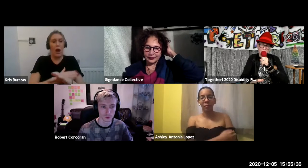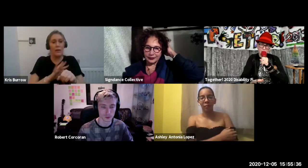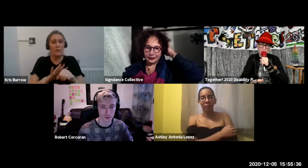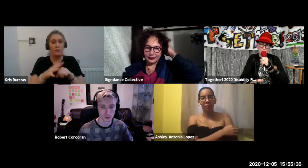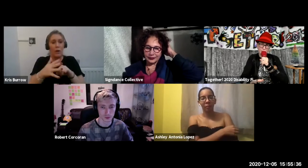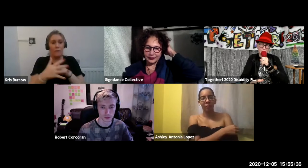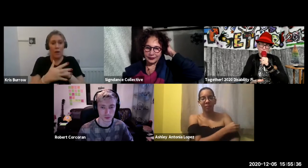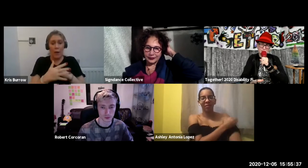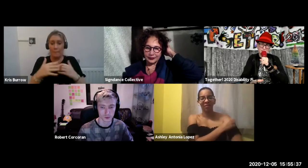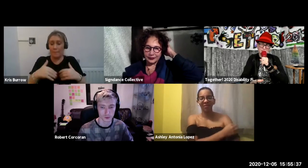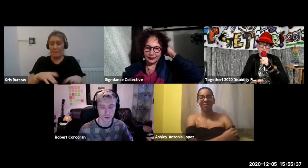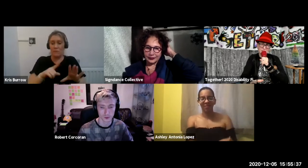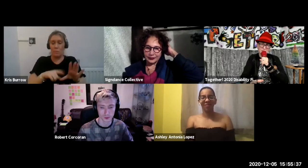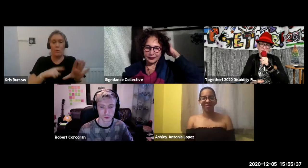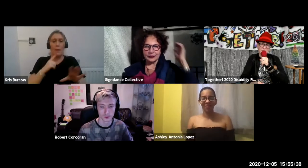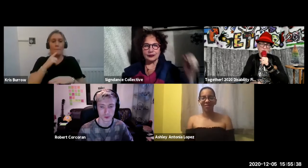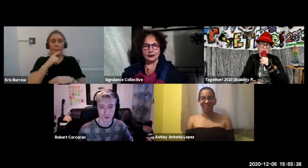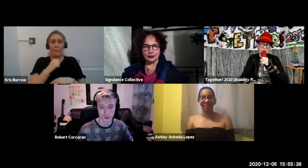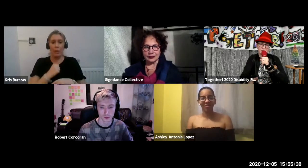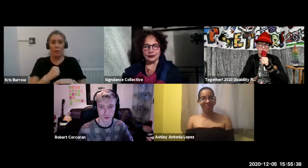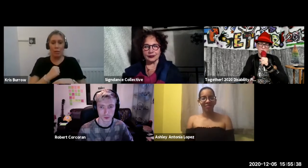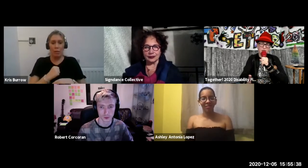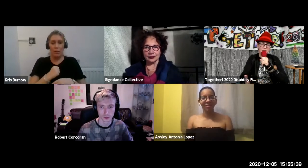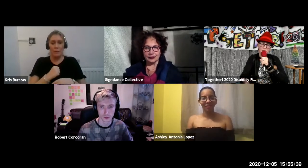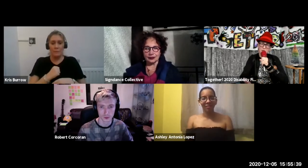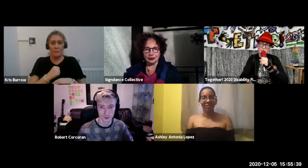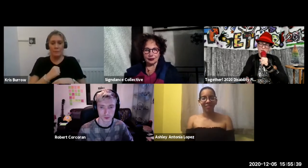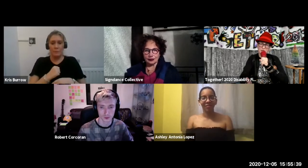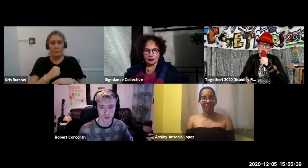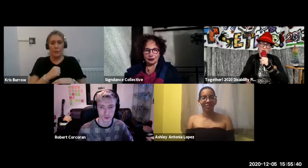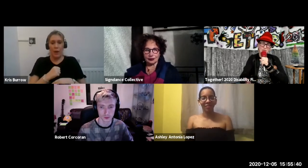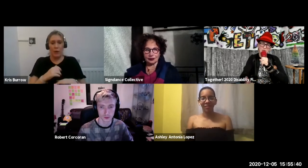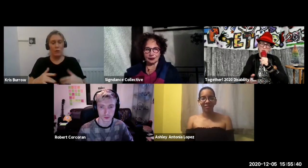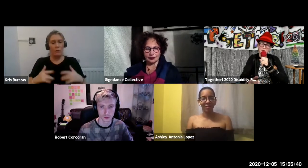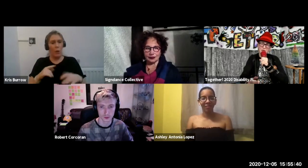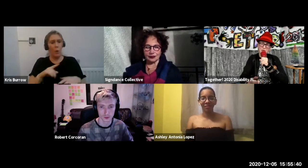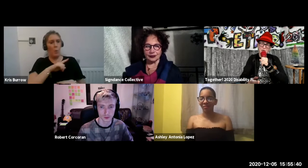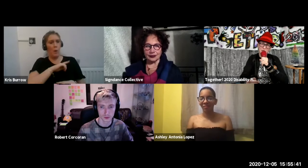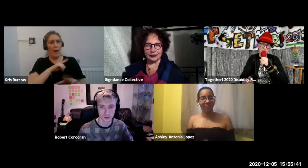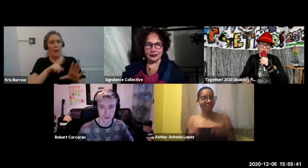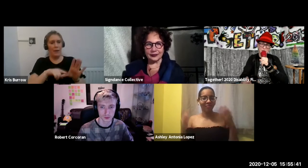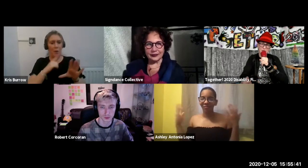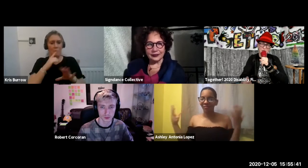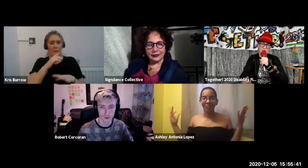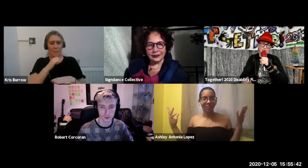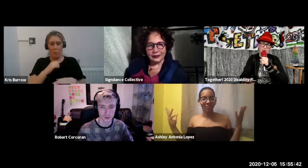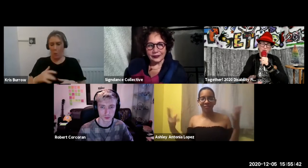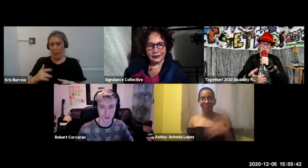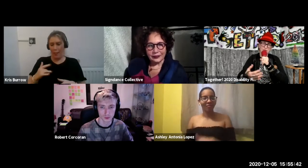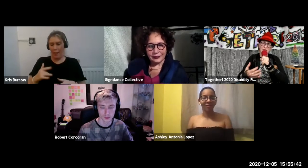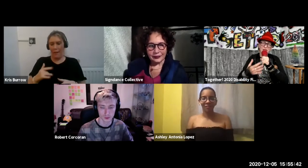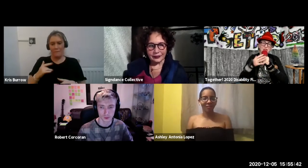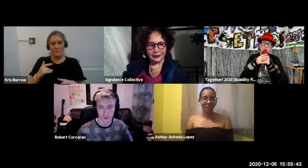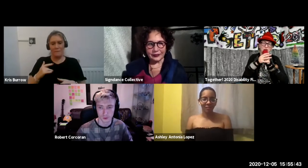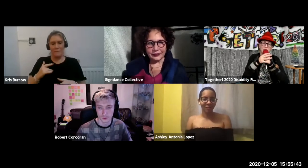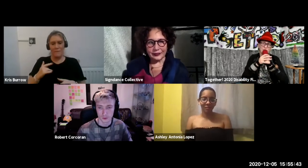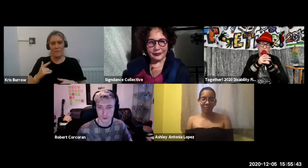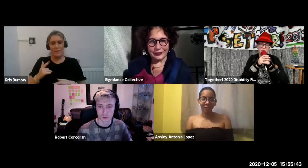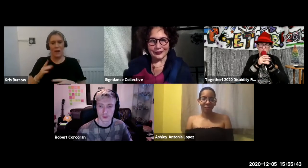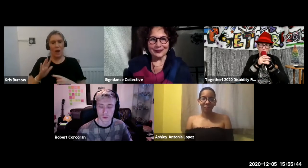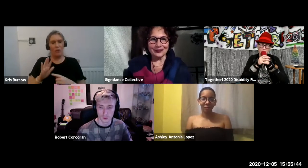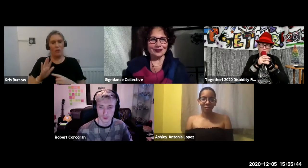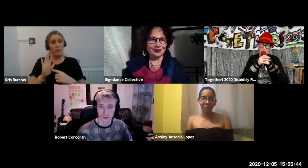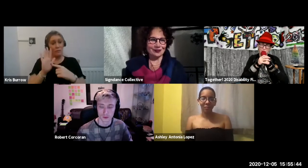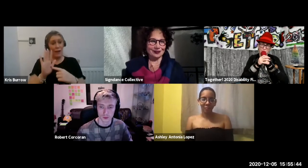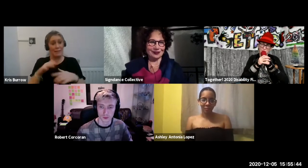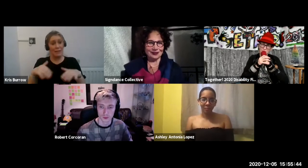young people. And you think, yes, why are young people living lives at the moment that think, you know, that is reflecting in horror